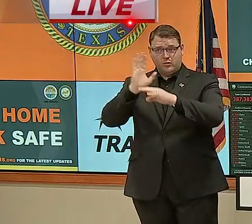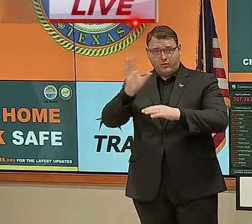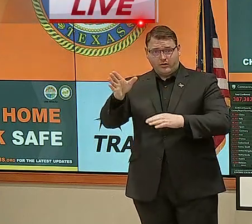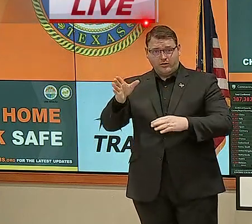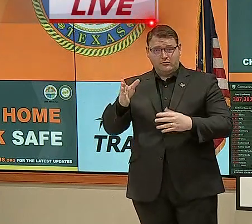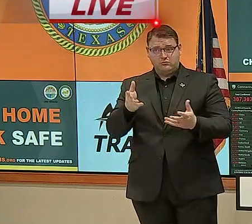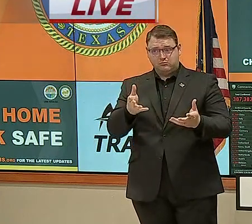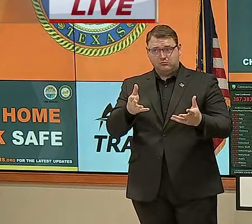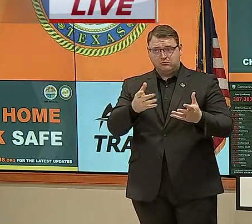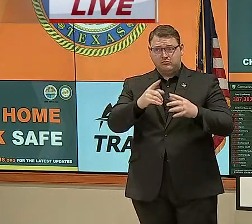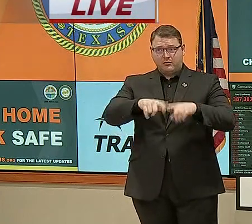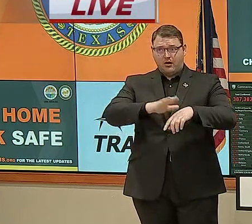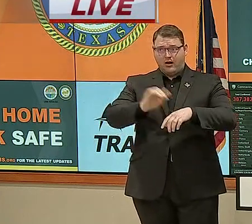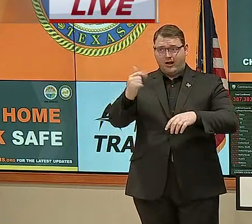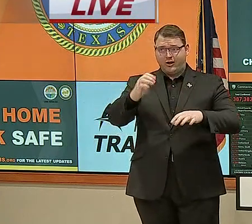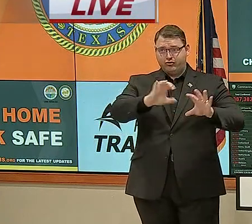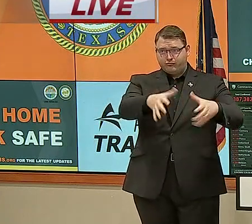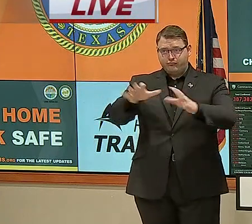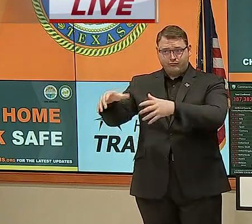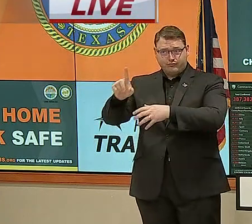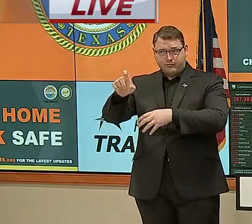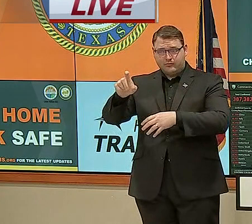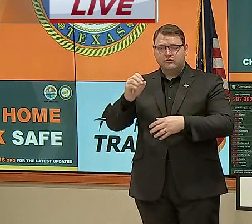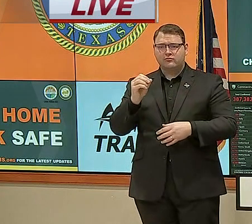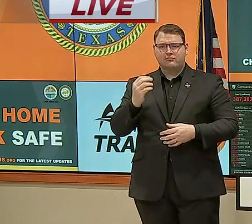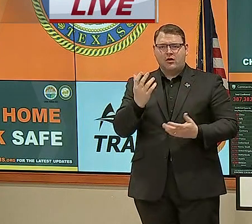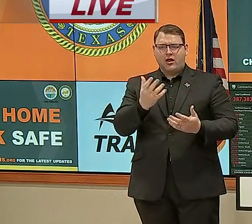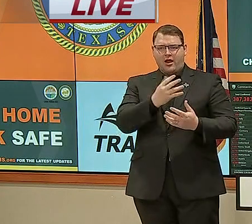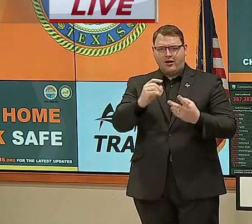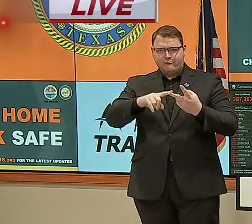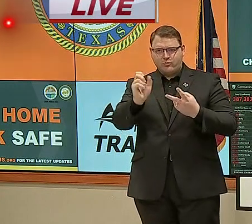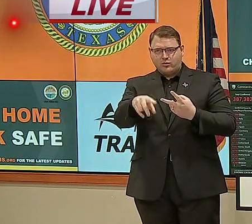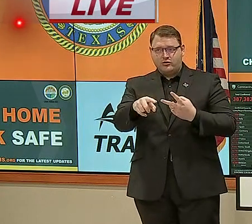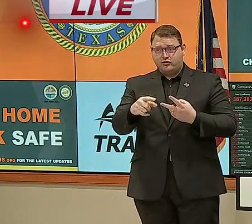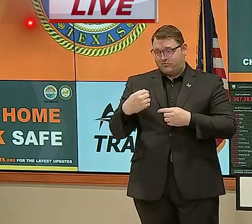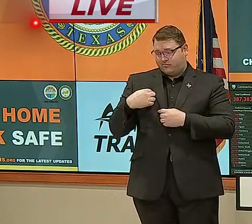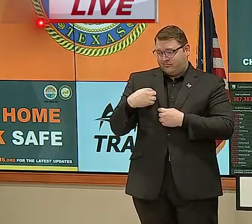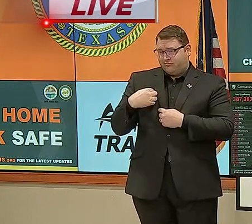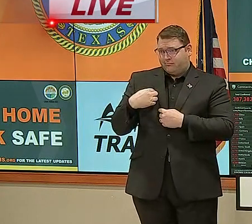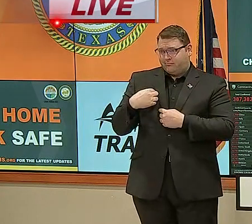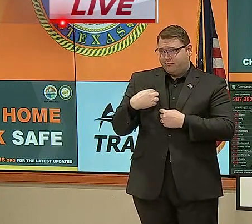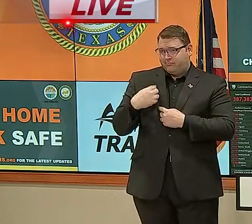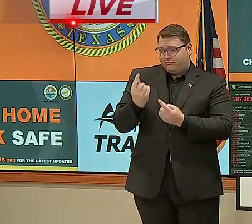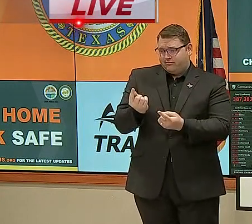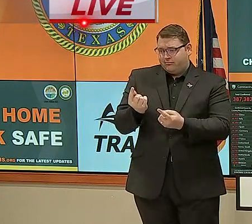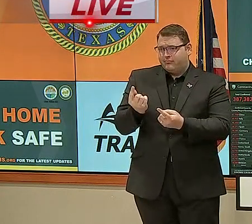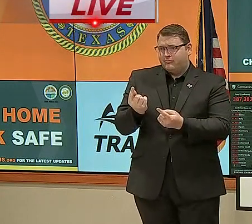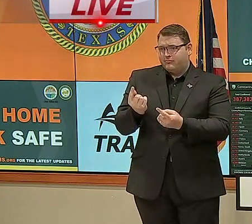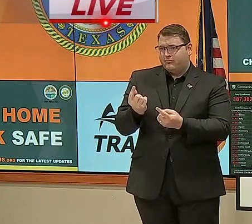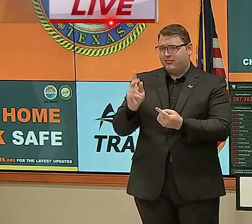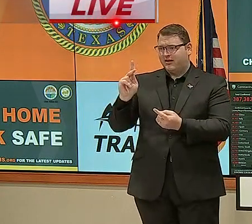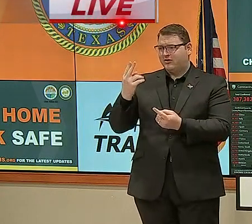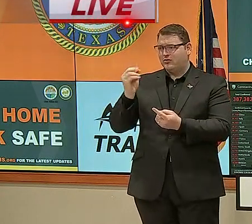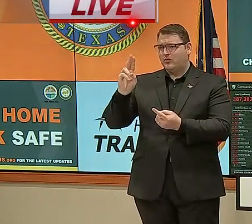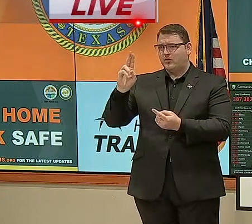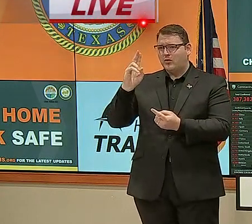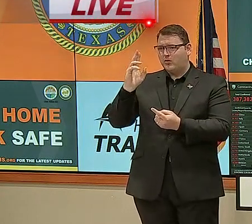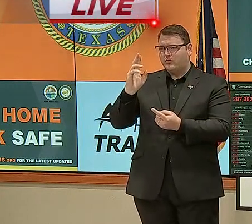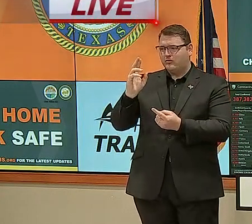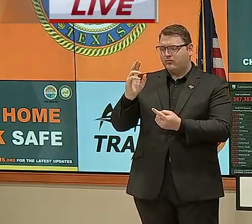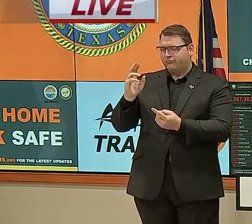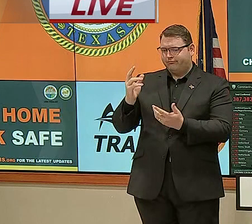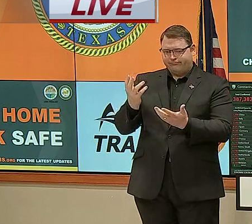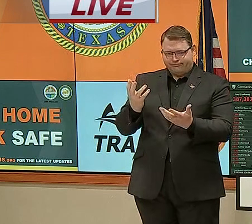why issue the stay-at-home order today? What changed your mind over the last 24 hours? From KHOU, and Ted Oberg along those